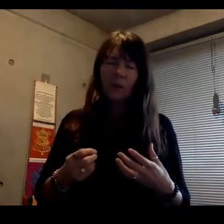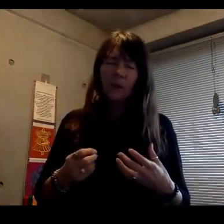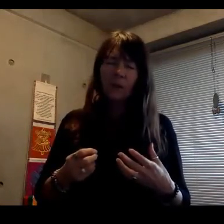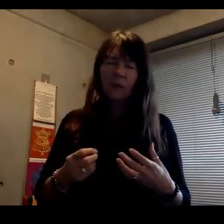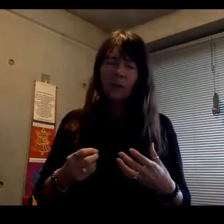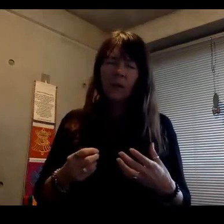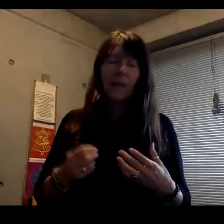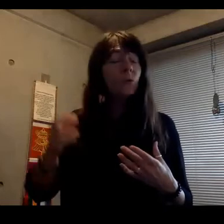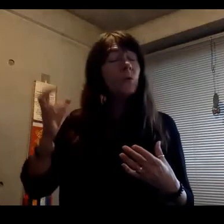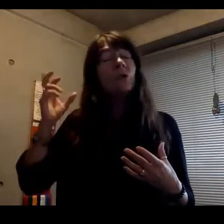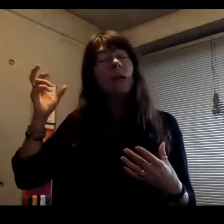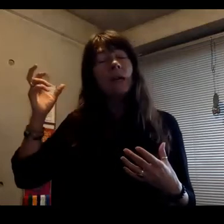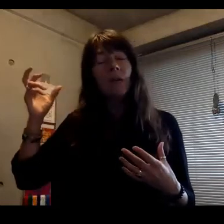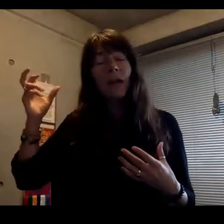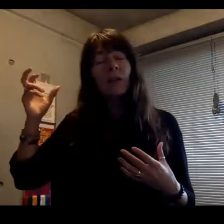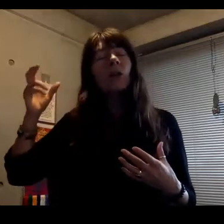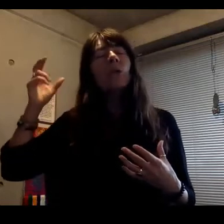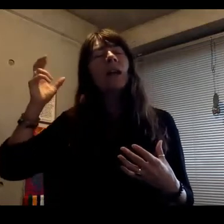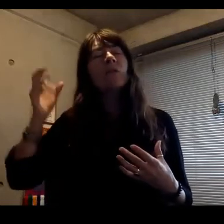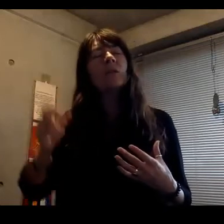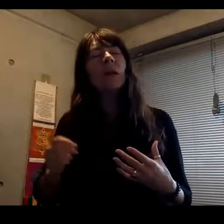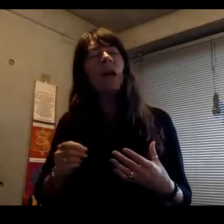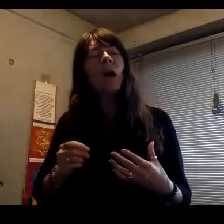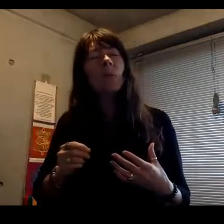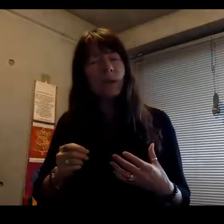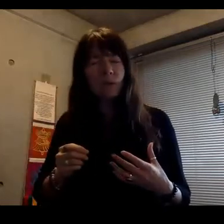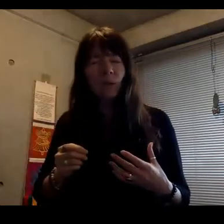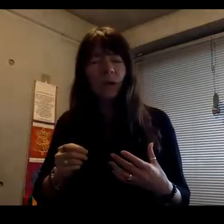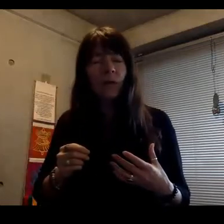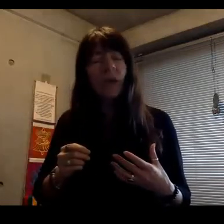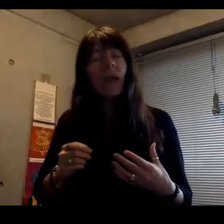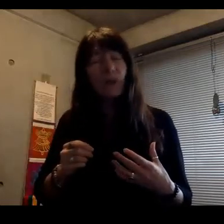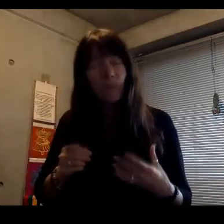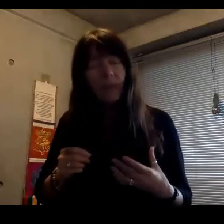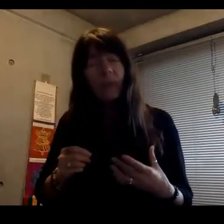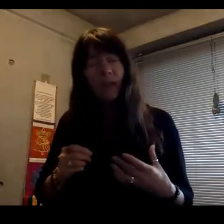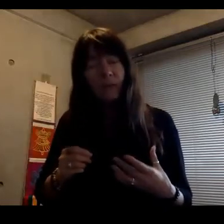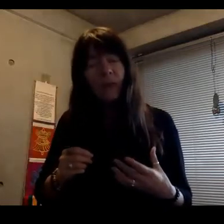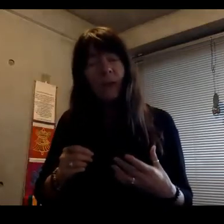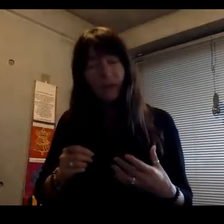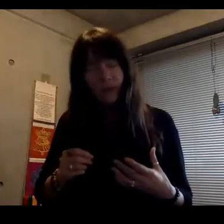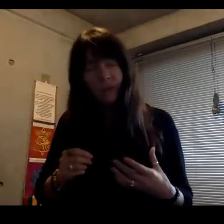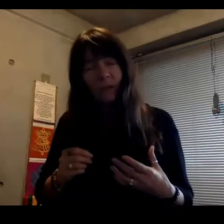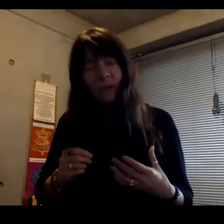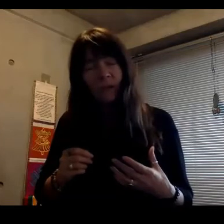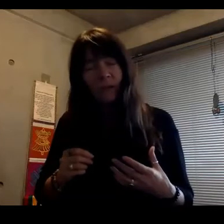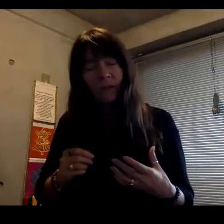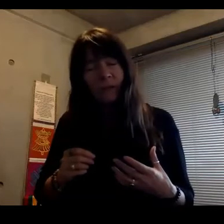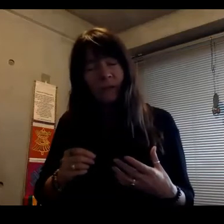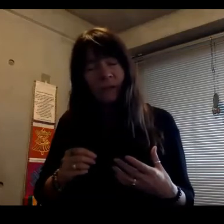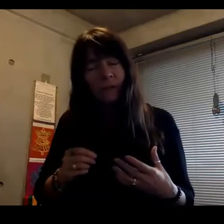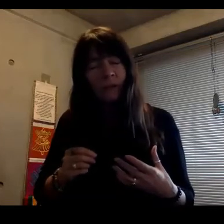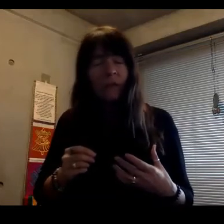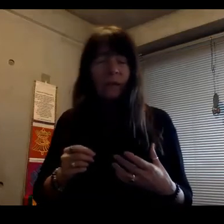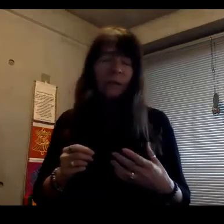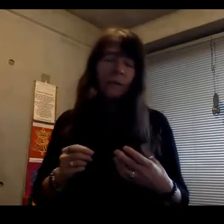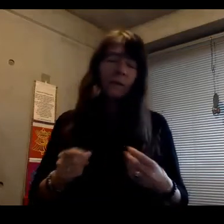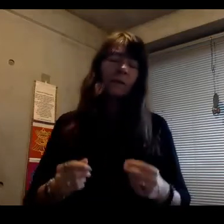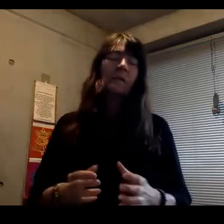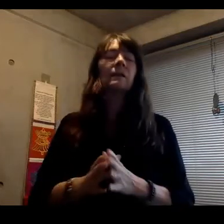wrong. As soon as you hear that, you can have some alarm bells going off, and you better head for the hills. Well, let